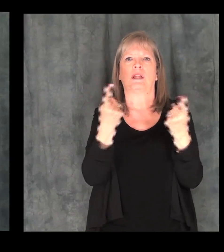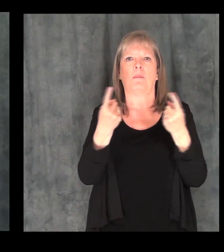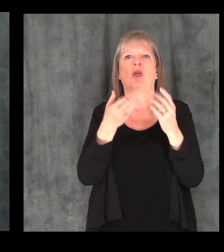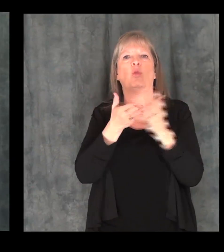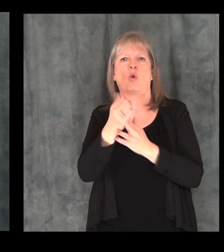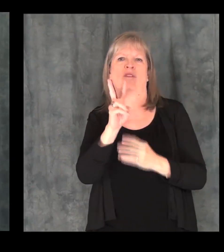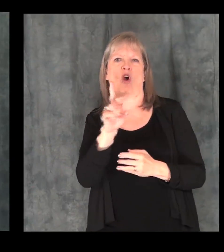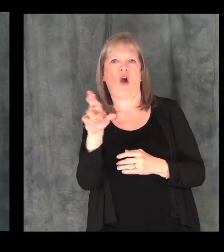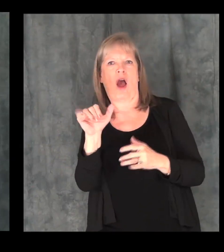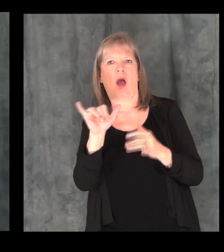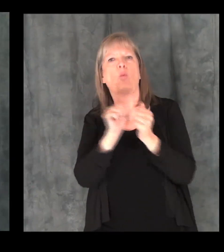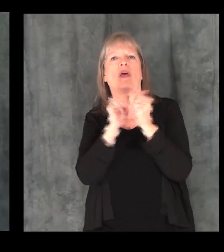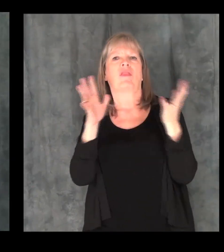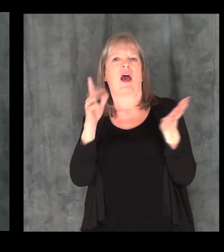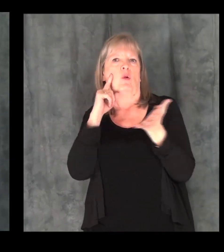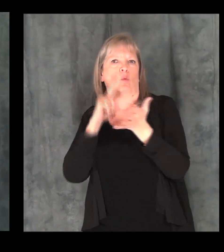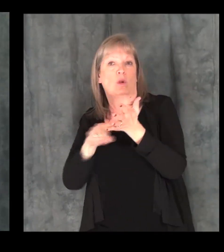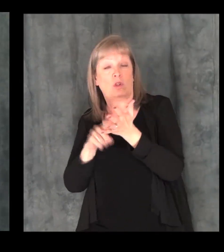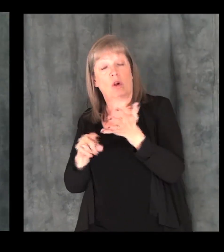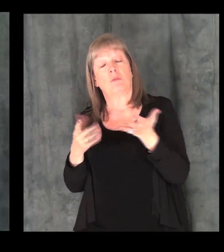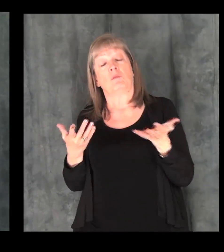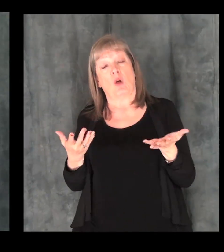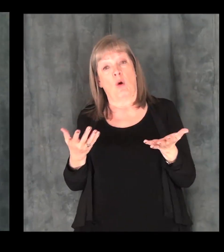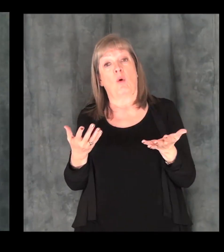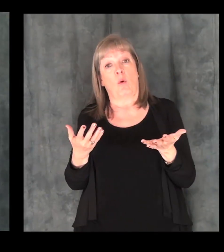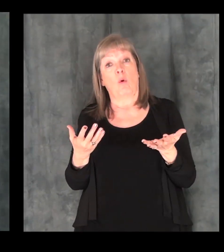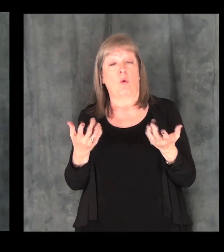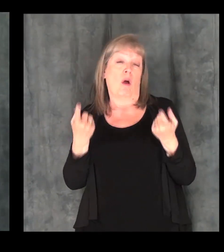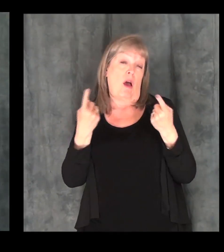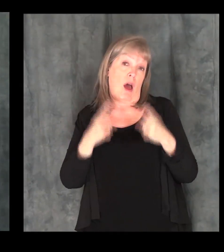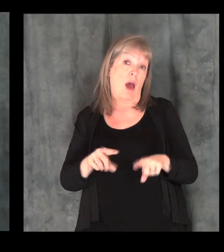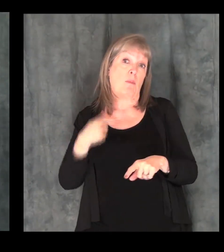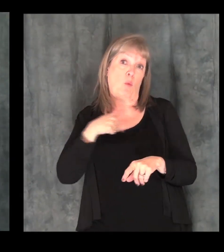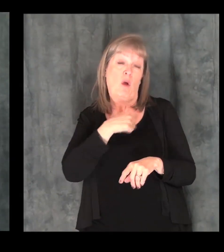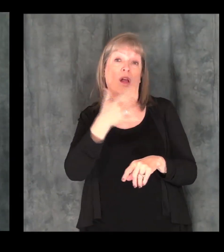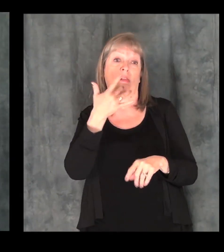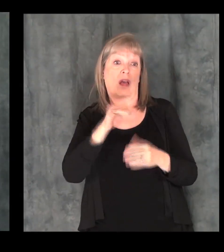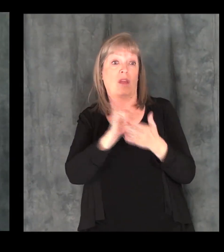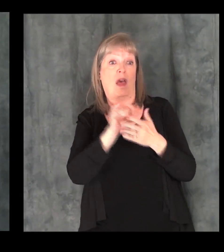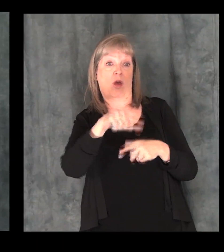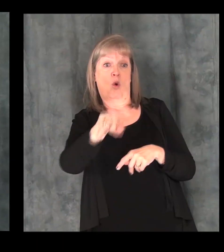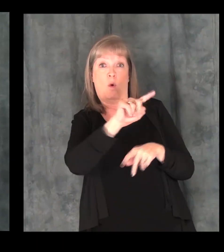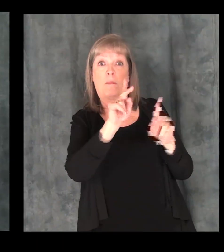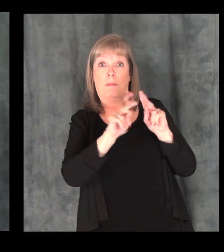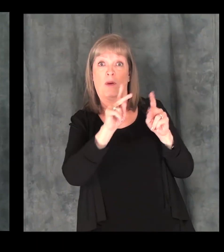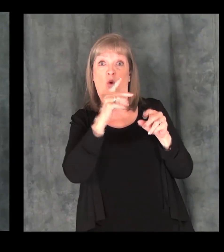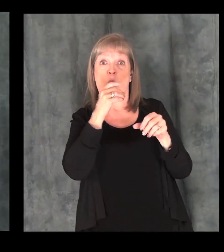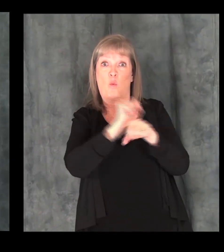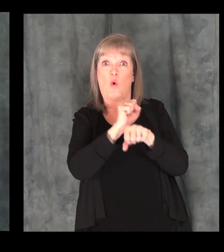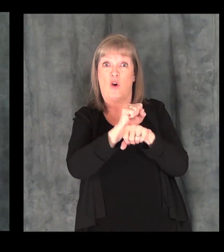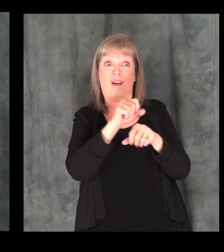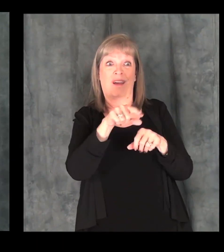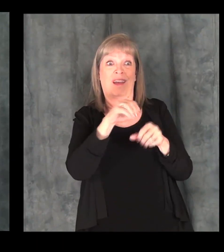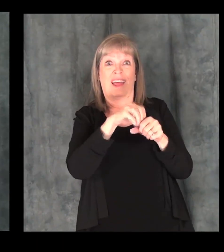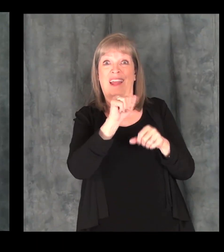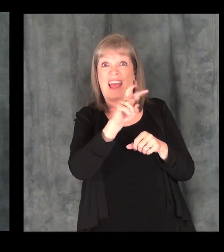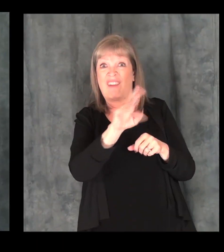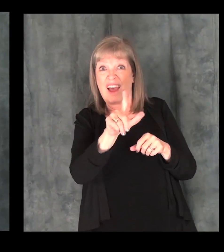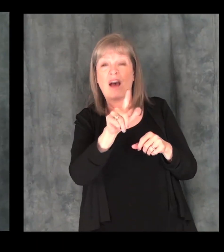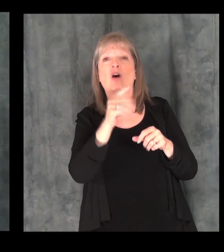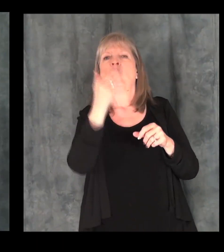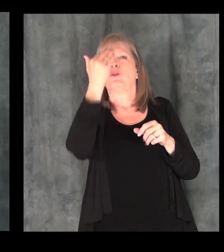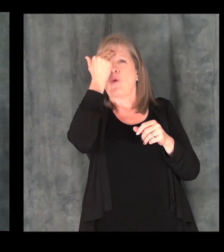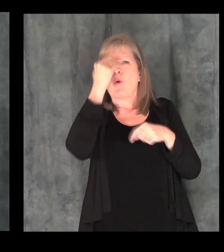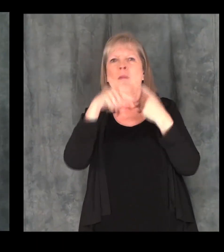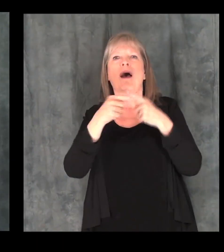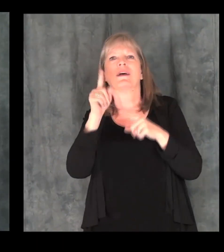remote. So we were lucky that we actually had people within the department who have worked with the deaf community and with the Sign Language Interpreting Association